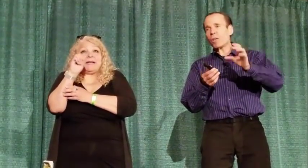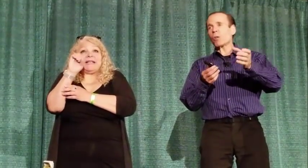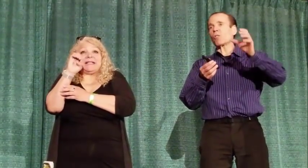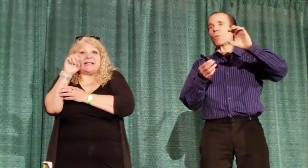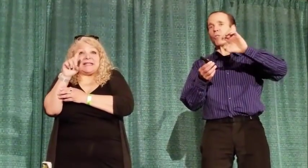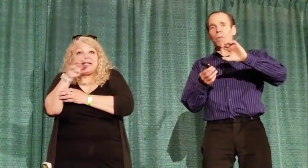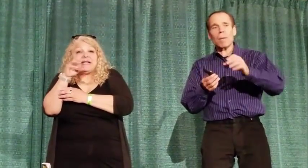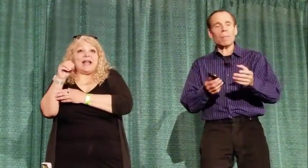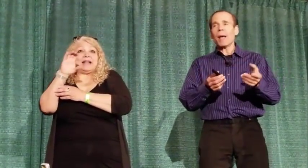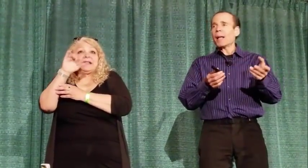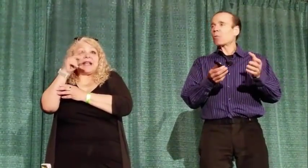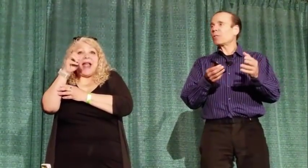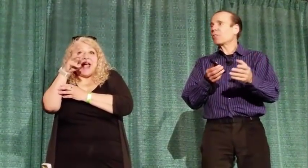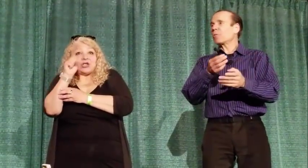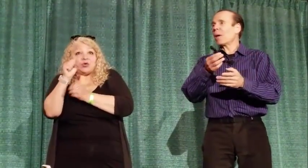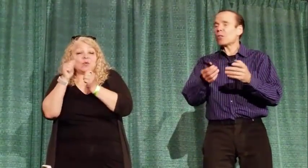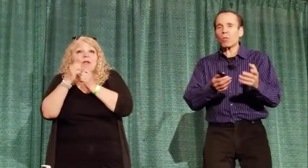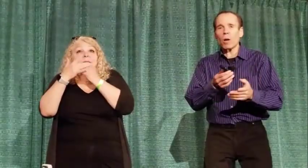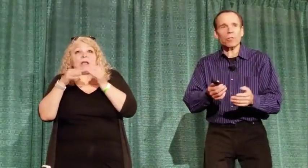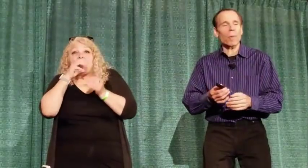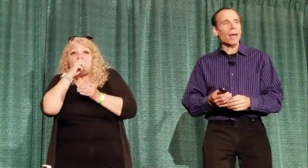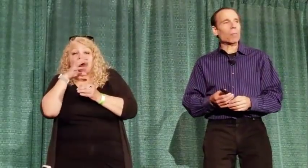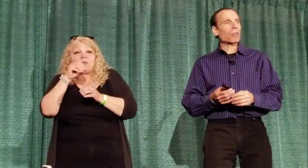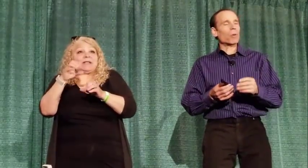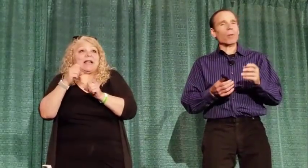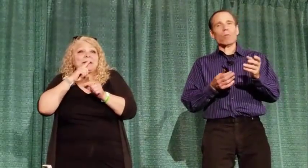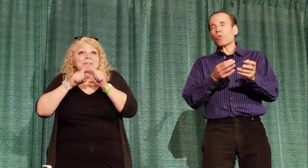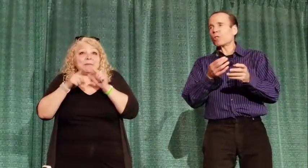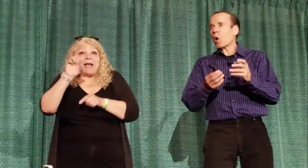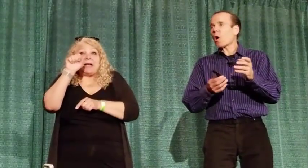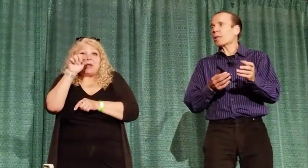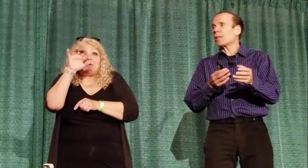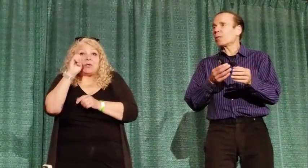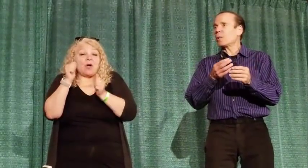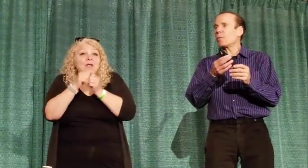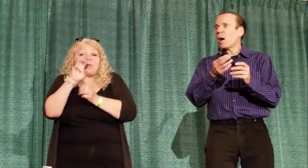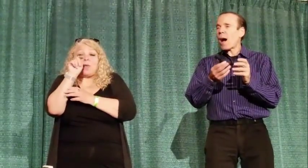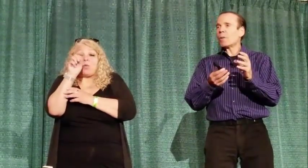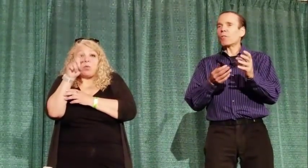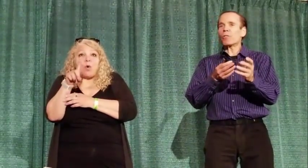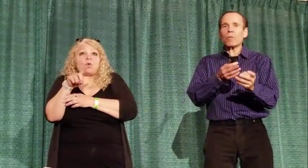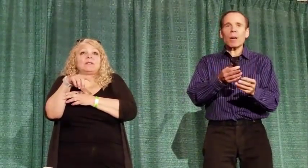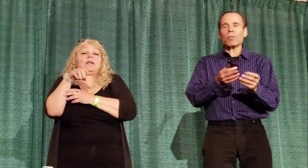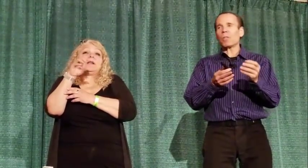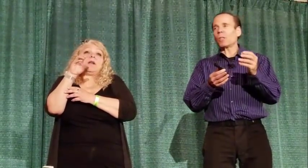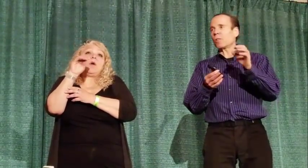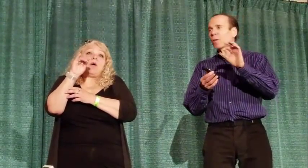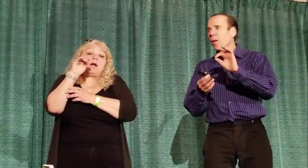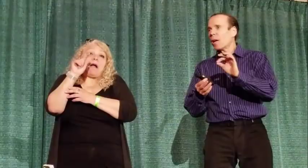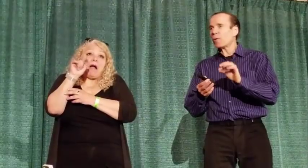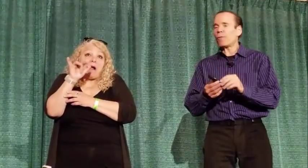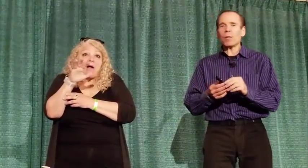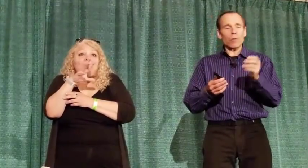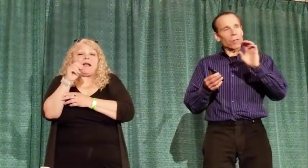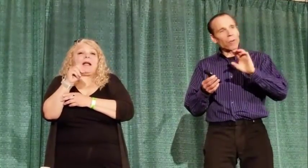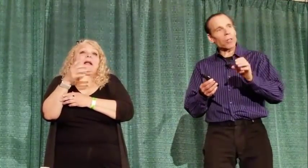orange vinegar and a squeeze of lemon. That's why we take some tomato sauce. We mix it with like roasted garlic and a little bit of almonds and sunflower seeds and